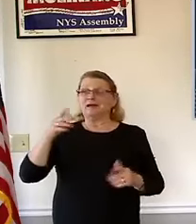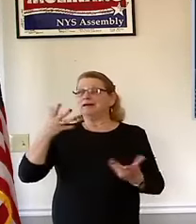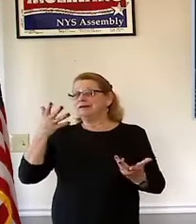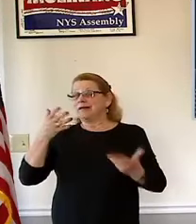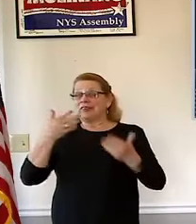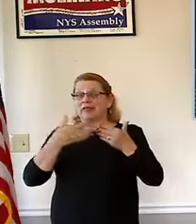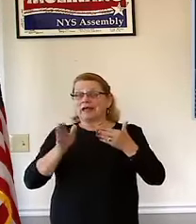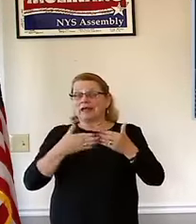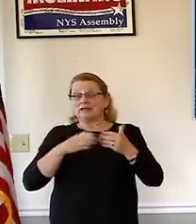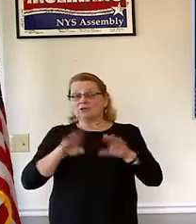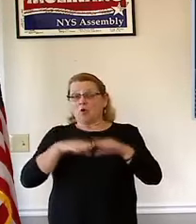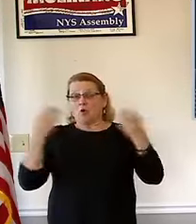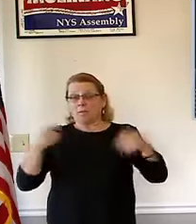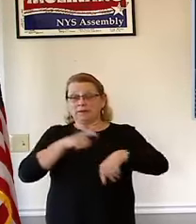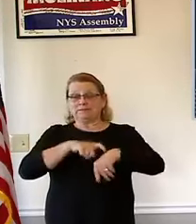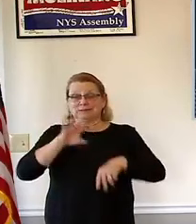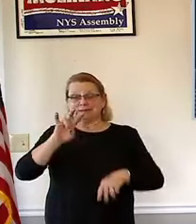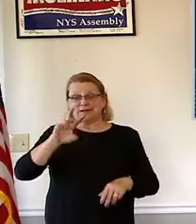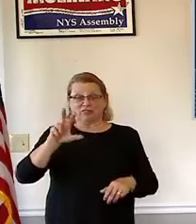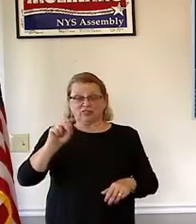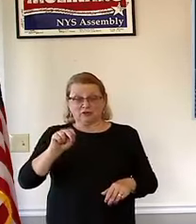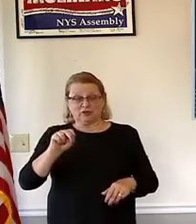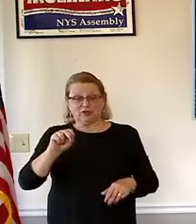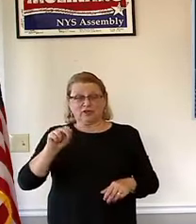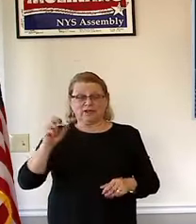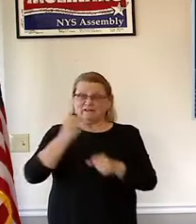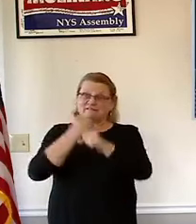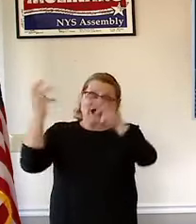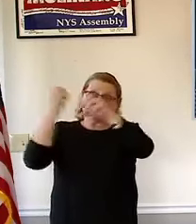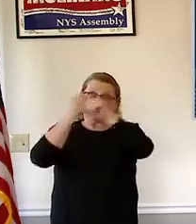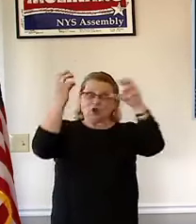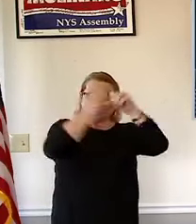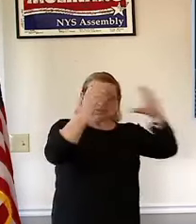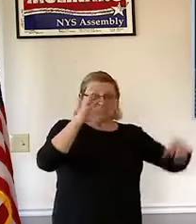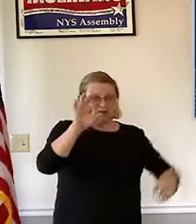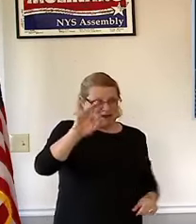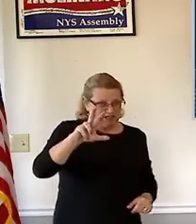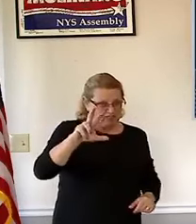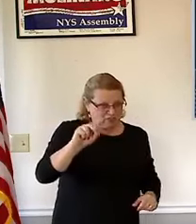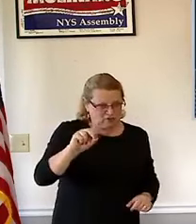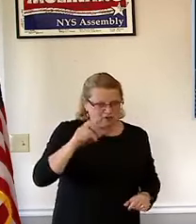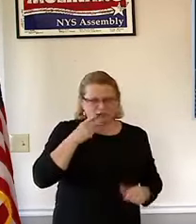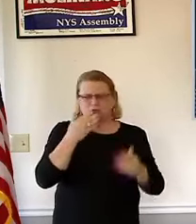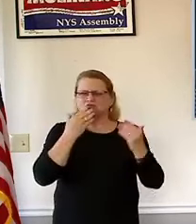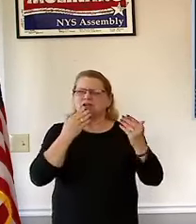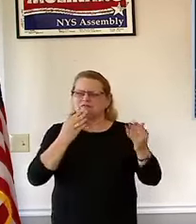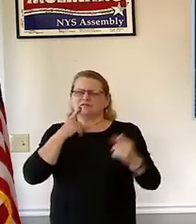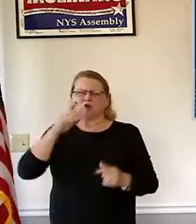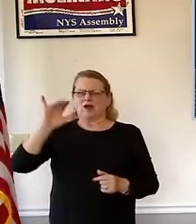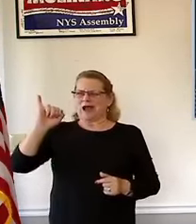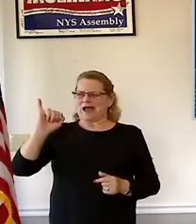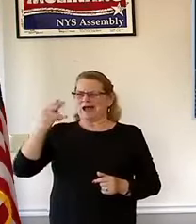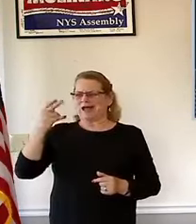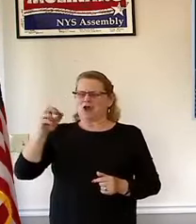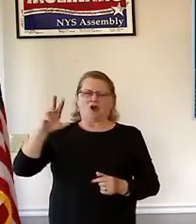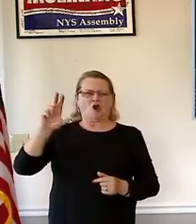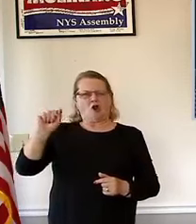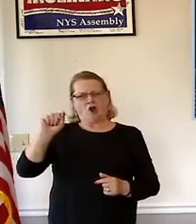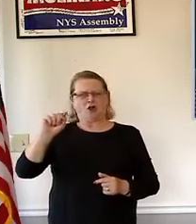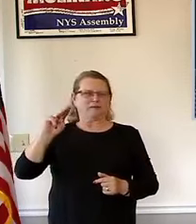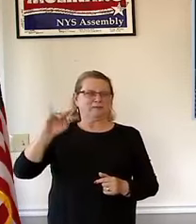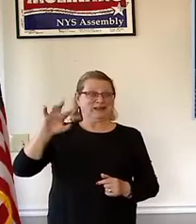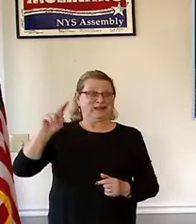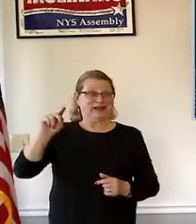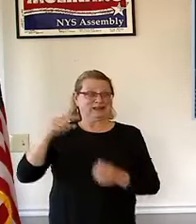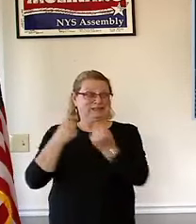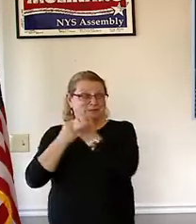at 7:30 p.m. Fireworks begin at 9:30. We're grateful to our sponsors at iHeartMedia. Simulcast, you'll be able to listen to